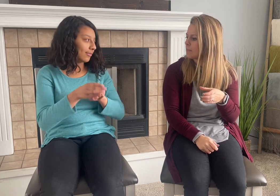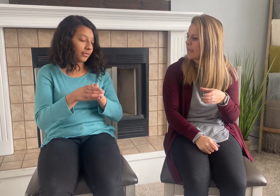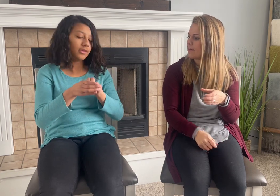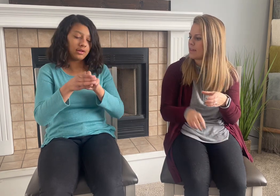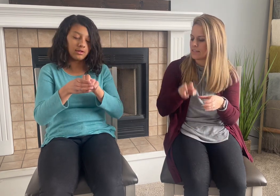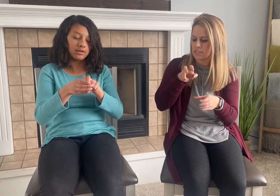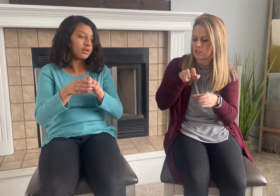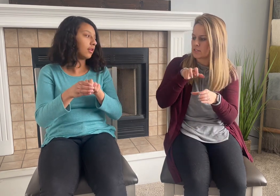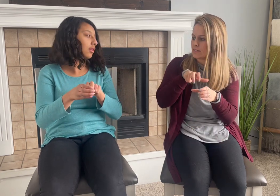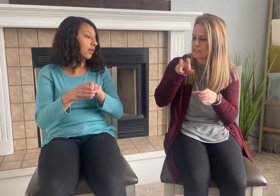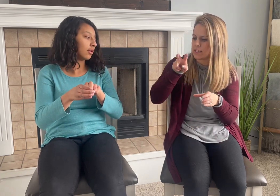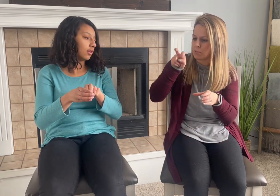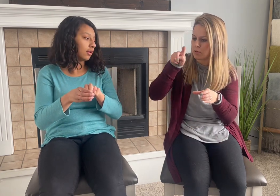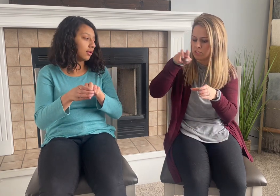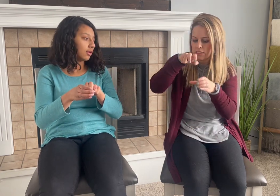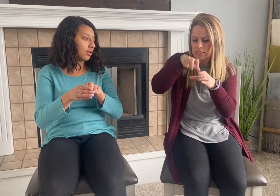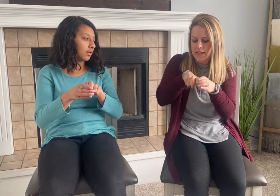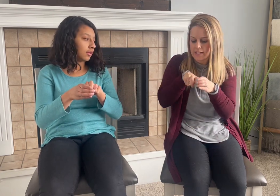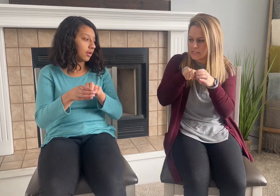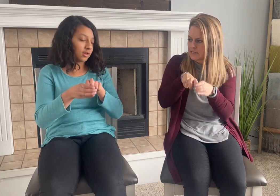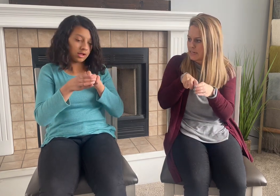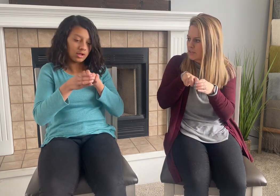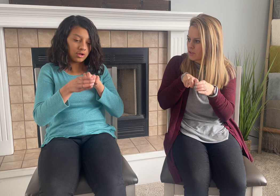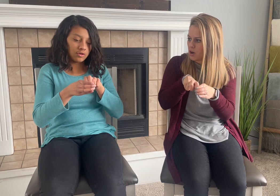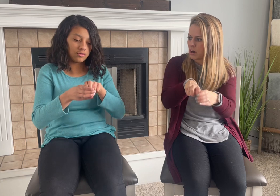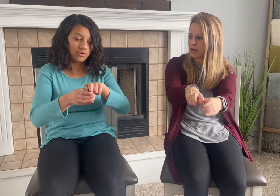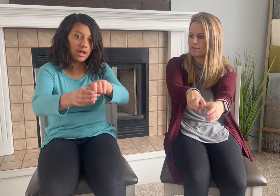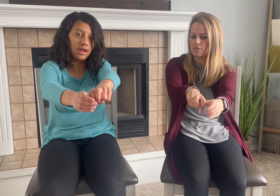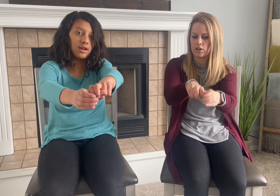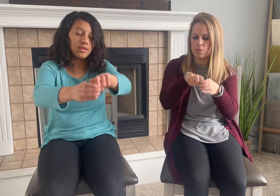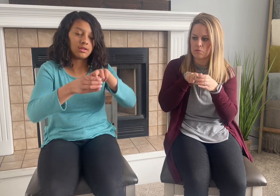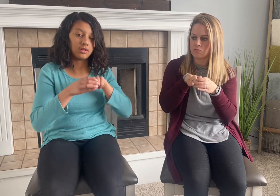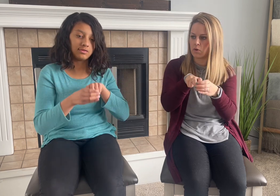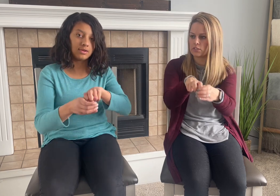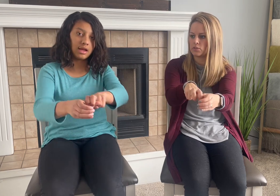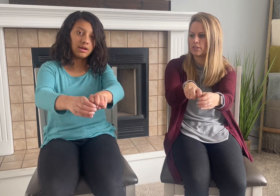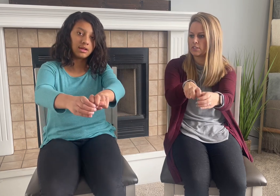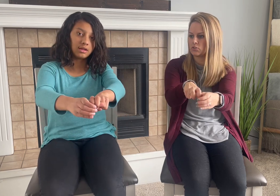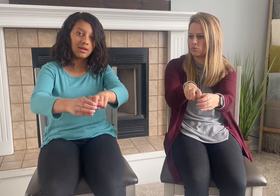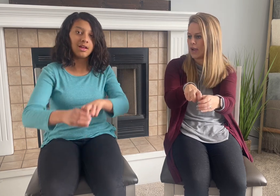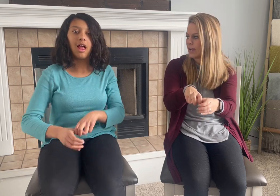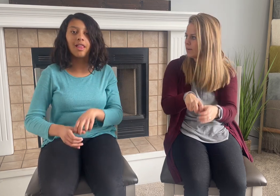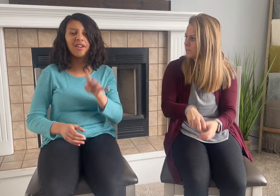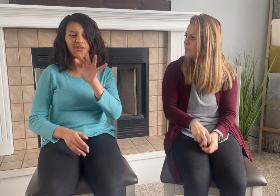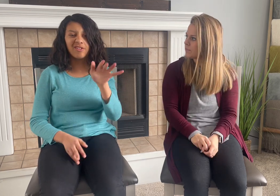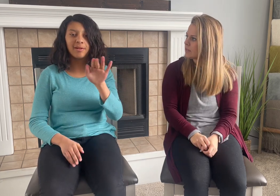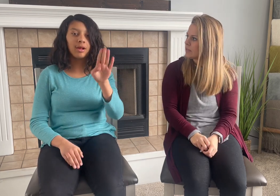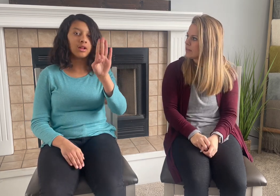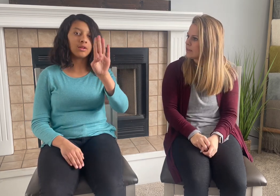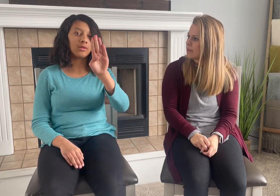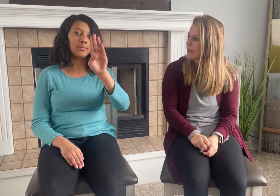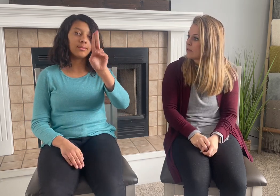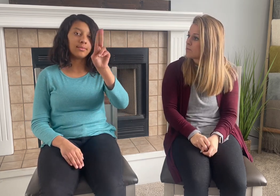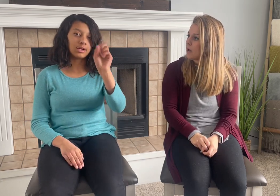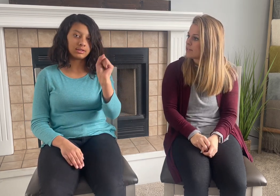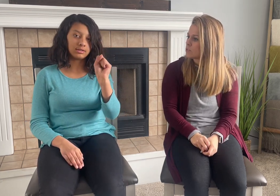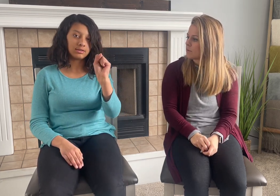And then this looks, this is like a person's legs sitting in the car, and then they're going to move forward. So this is ride. And then bus, we